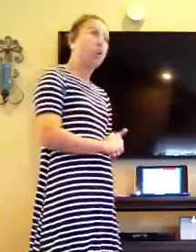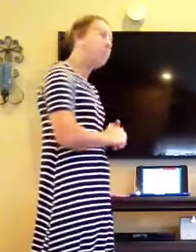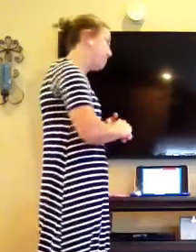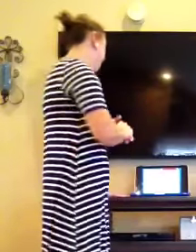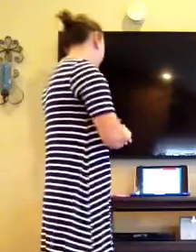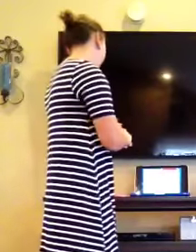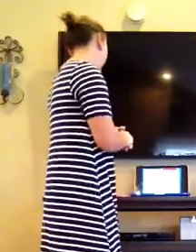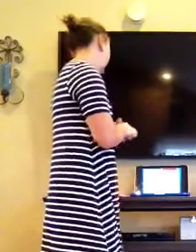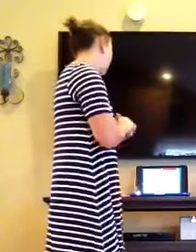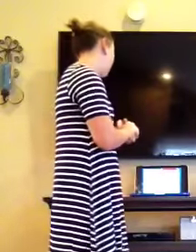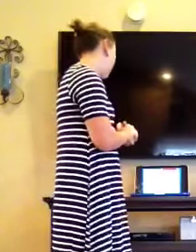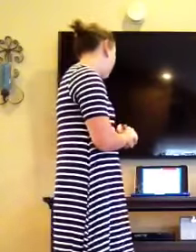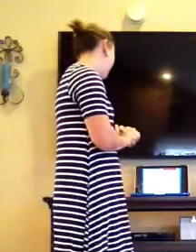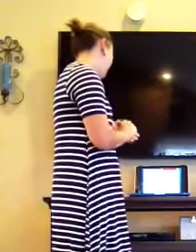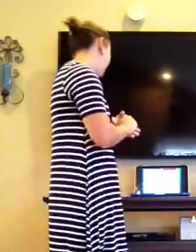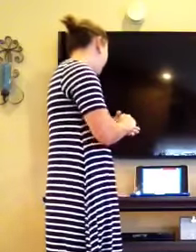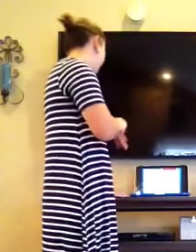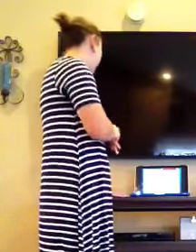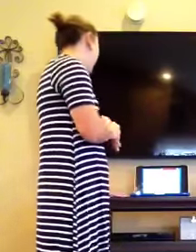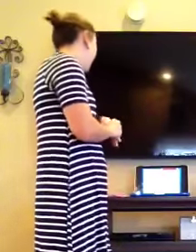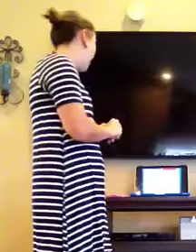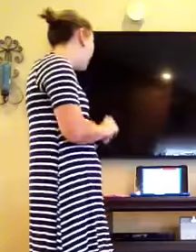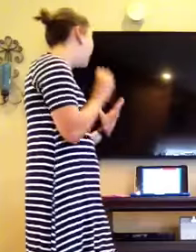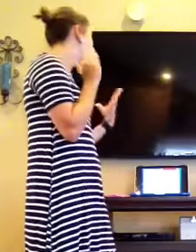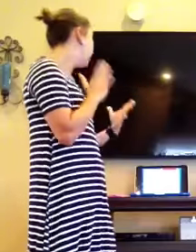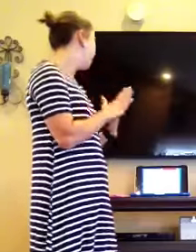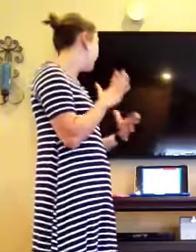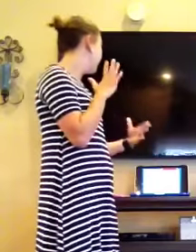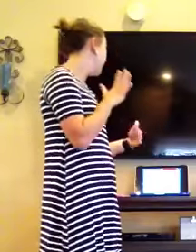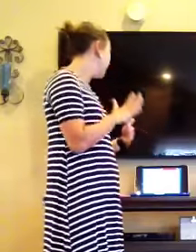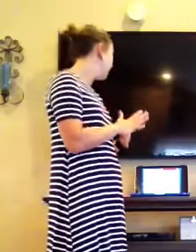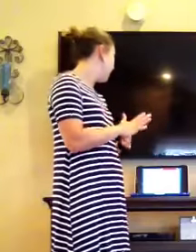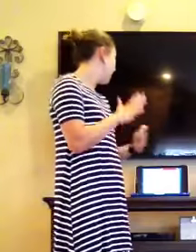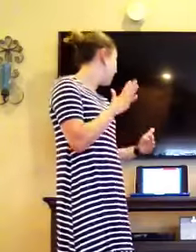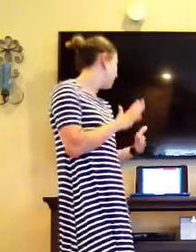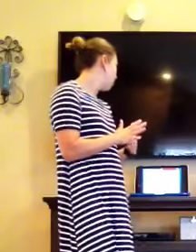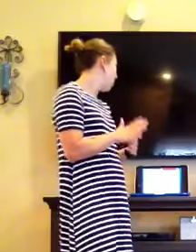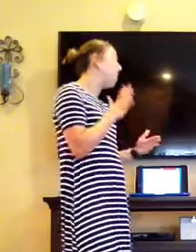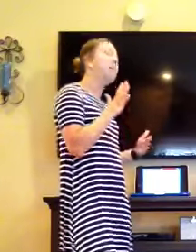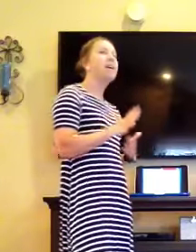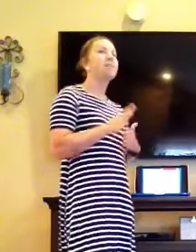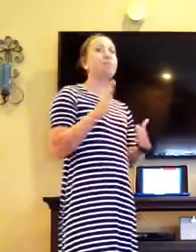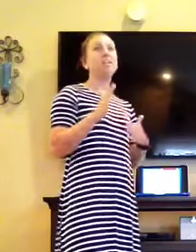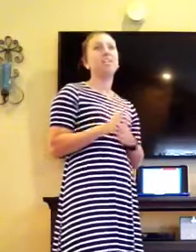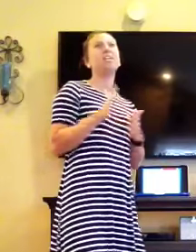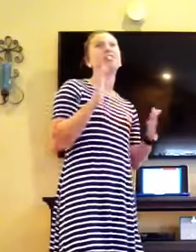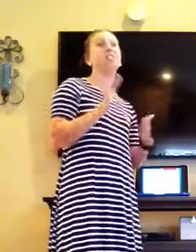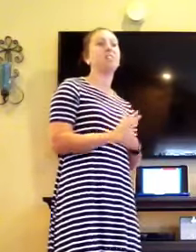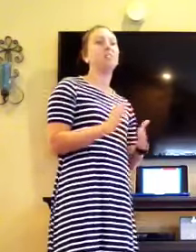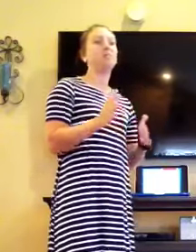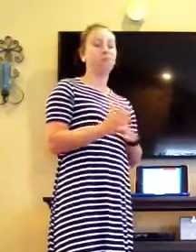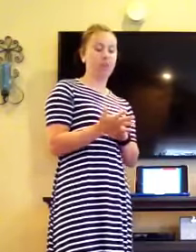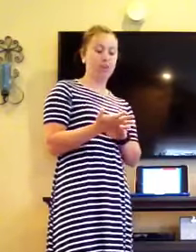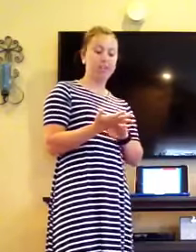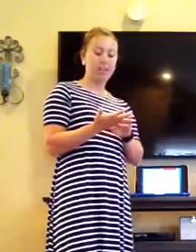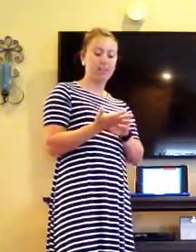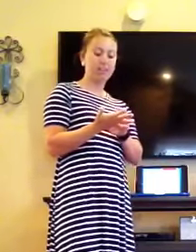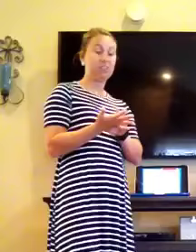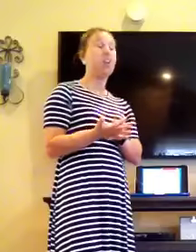job. This is part of our plan. And explicitly state job expectations up front. Now, this is not